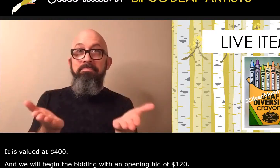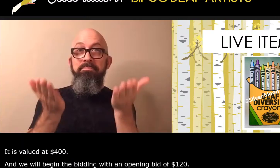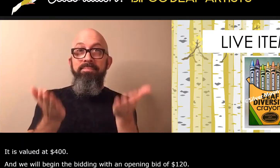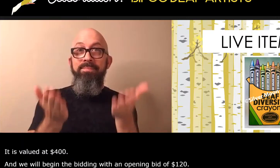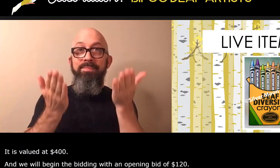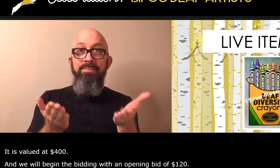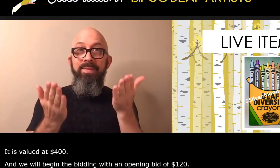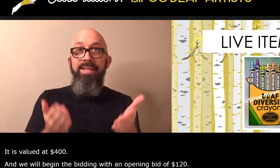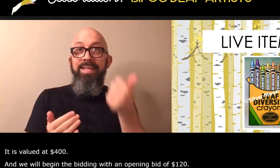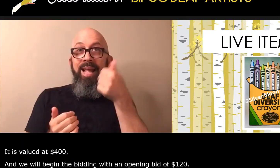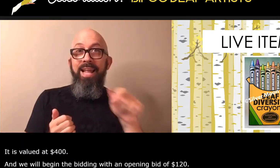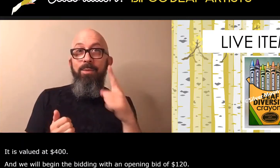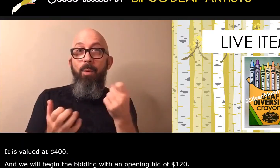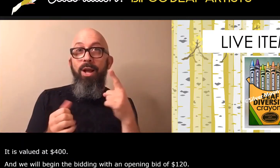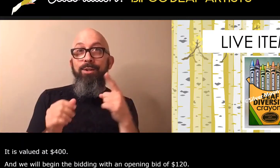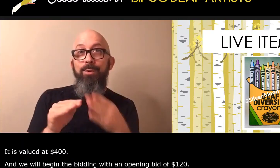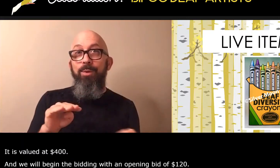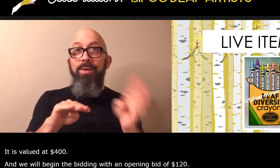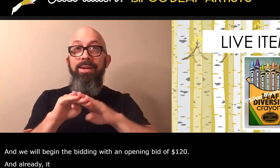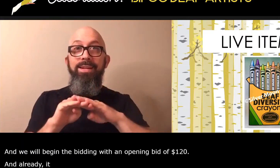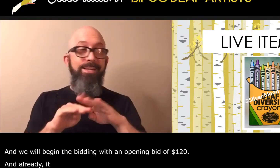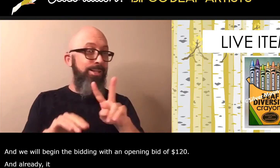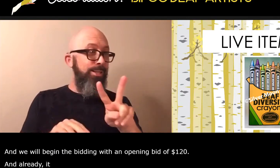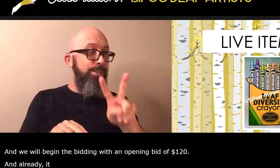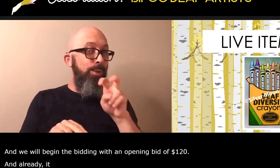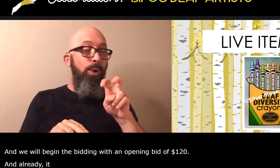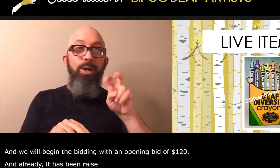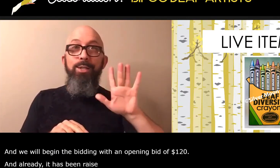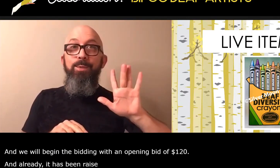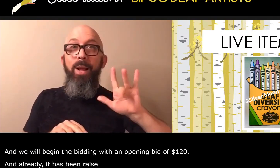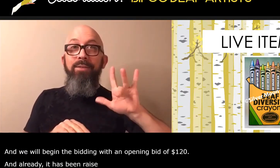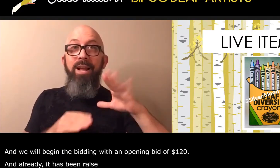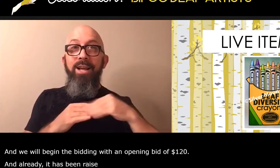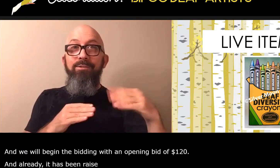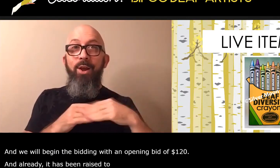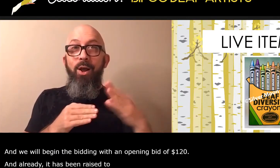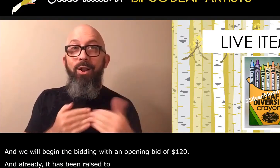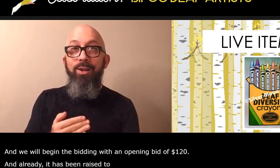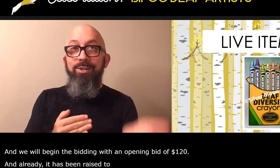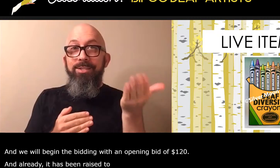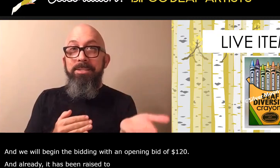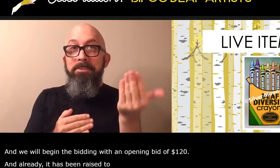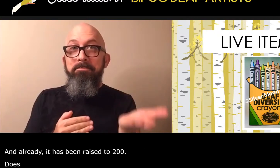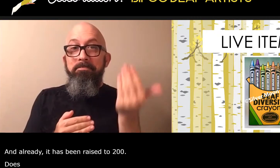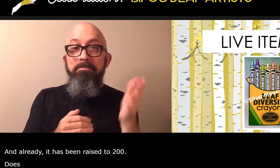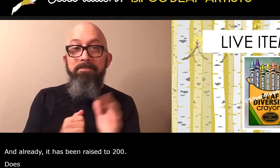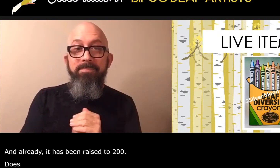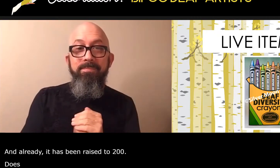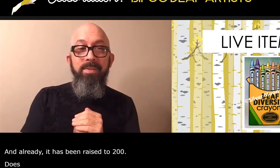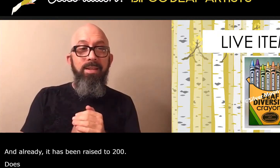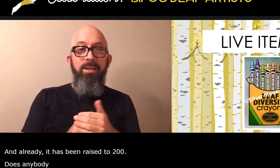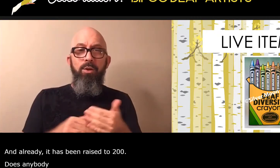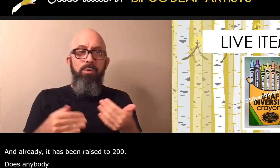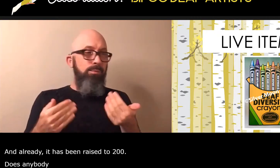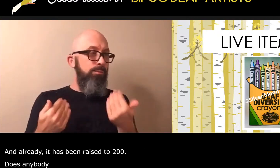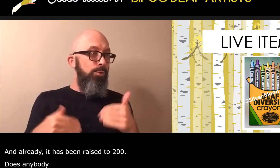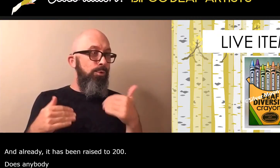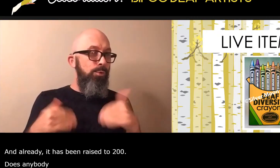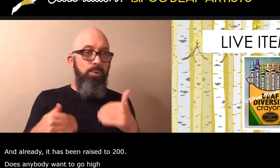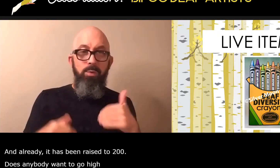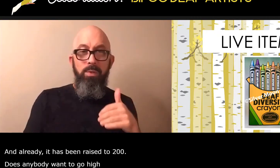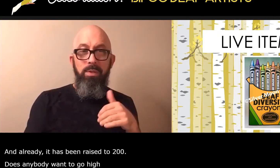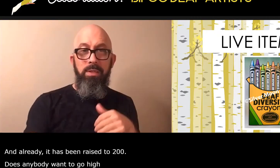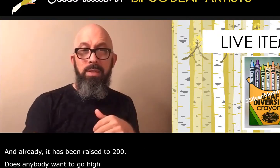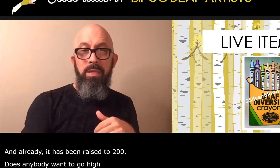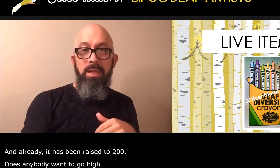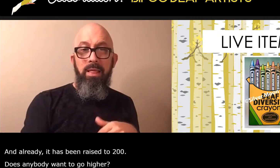And already it has been raised to 200. Does anyone want to go higher? 225. Let's see how